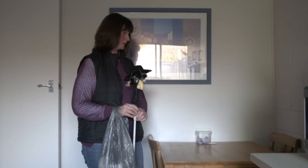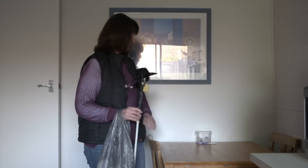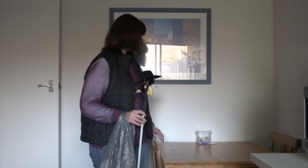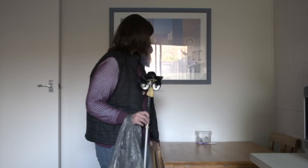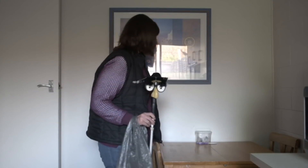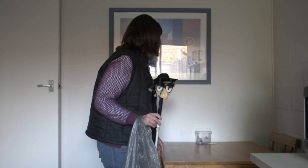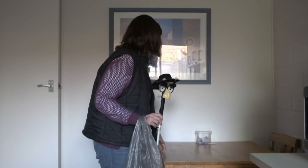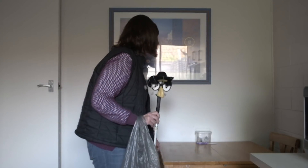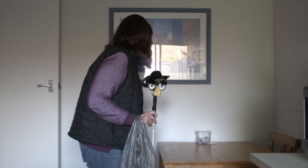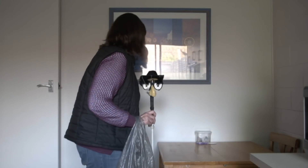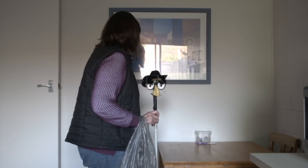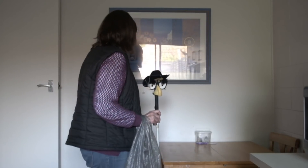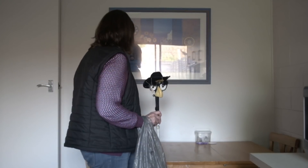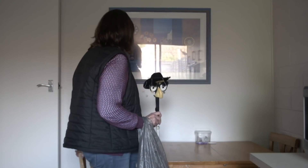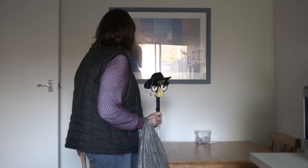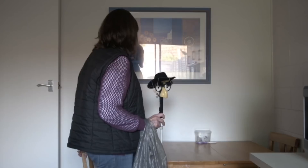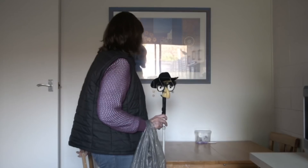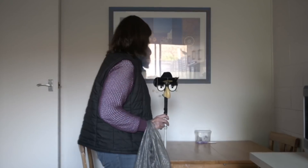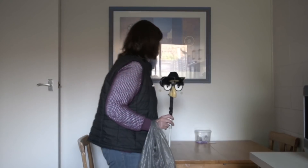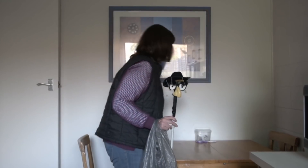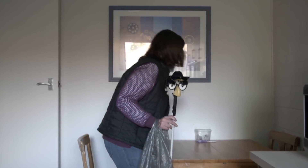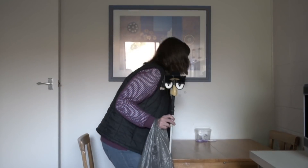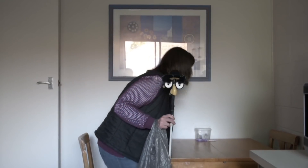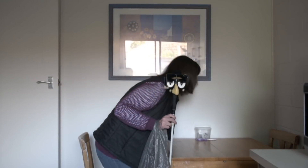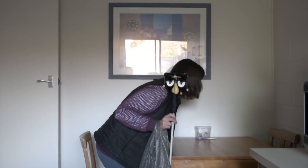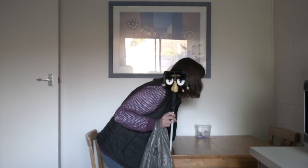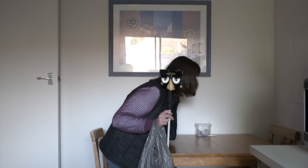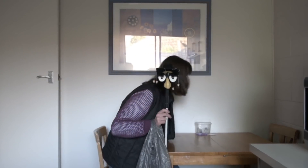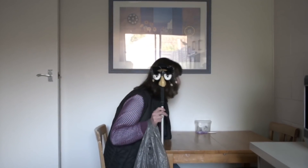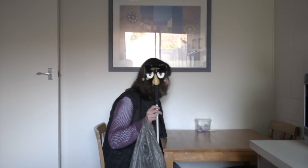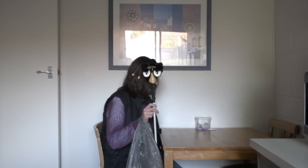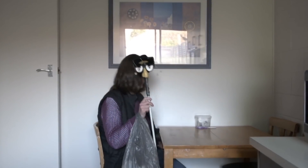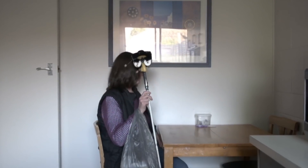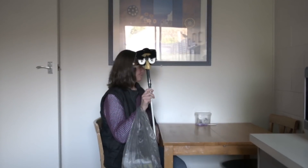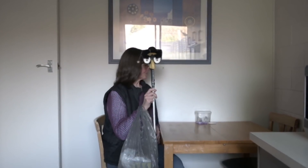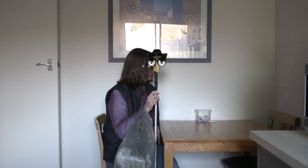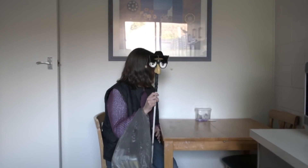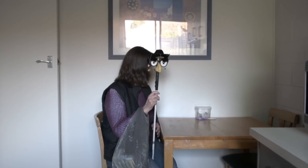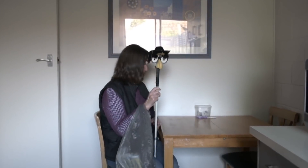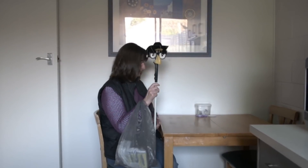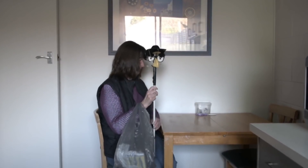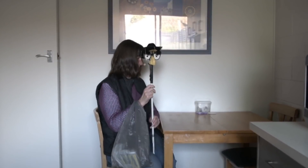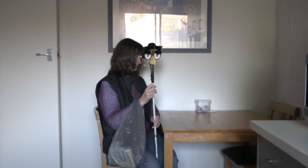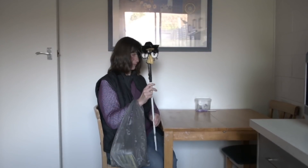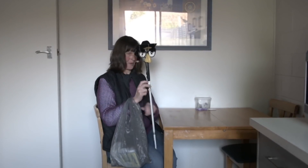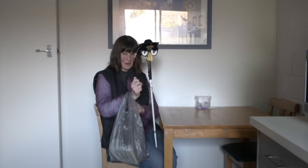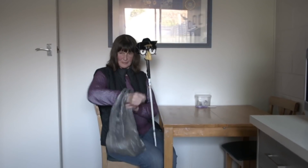my orientation and mobility training. I just thought I'd make him as a character and call him